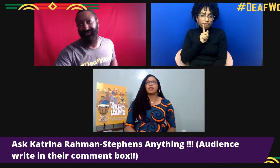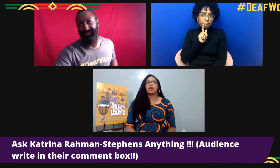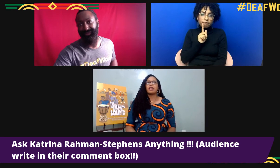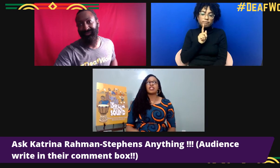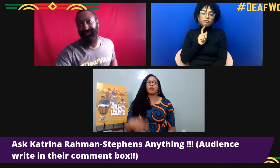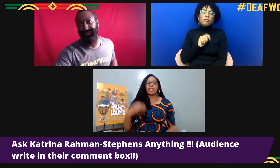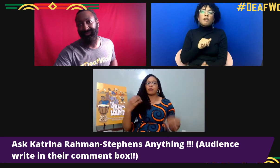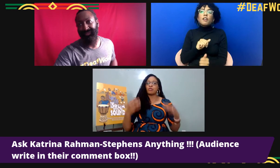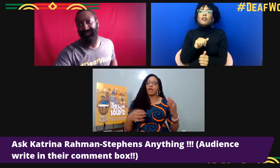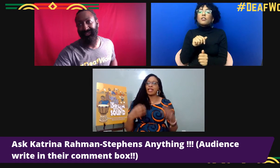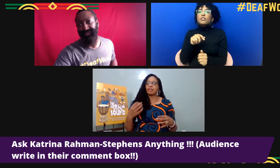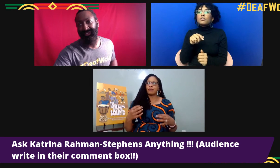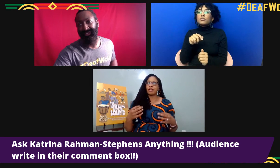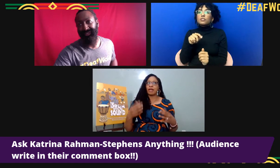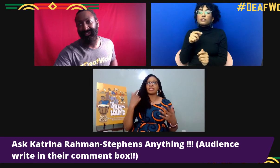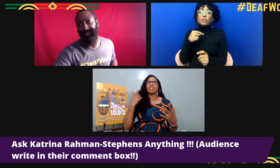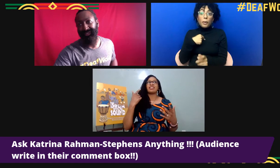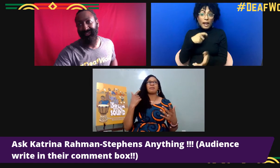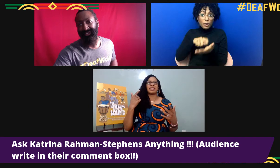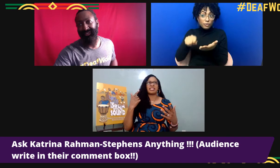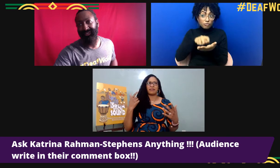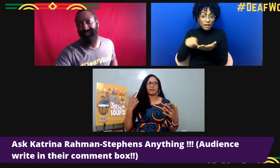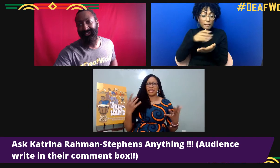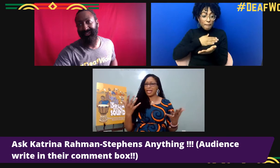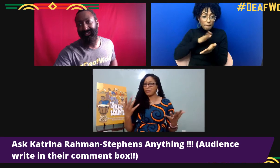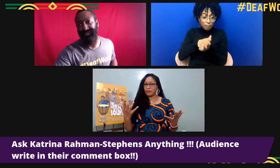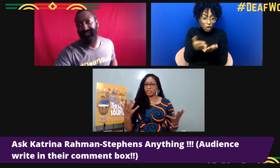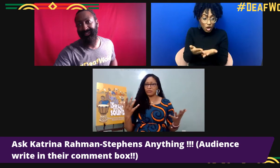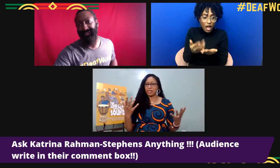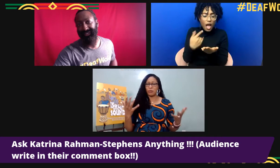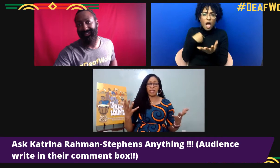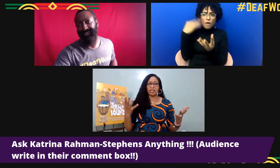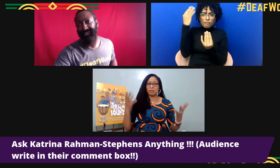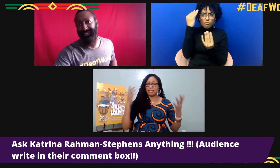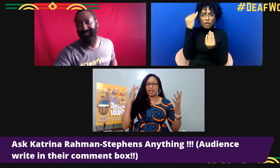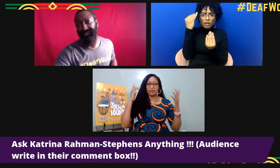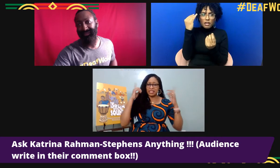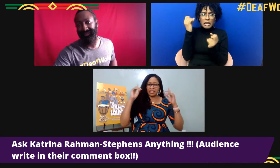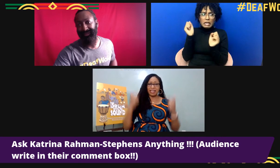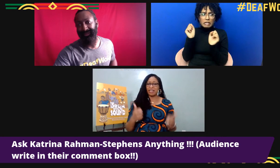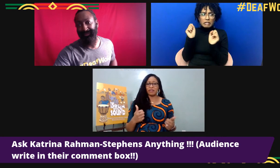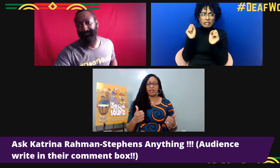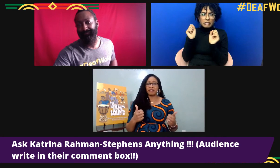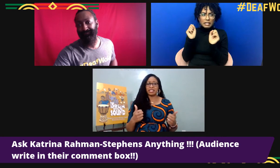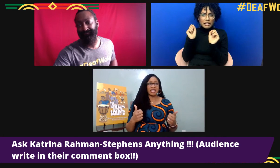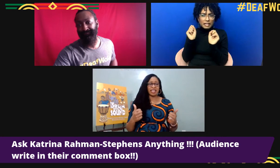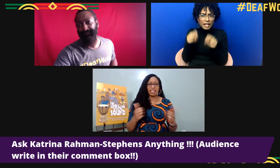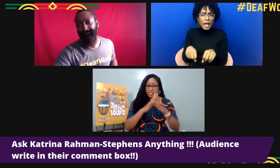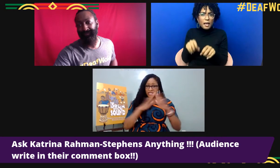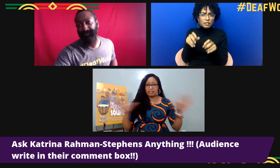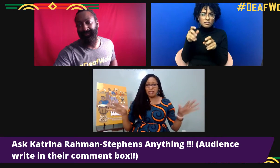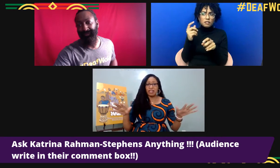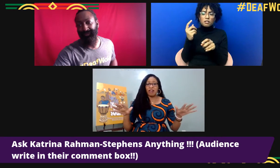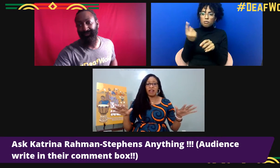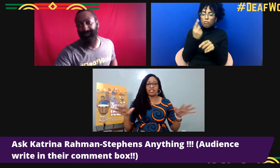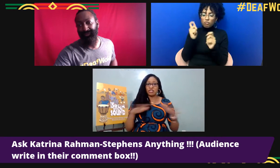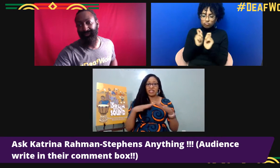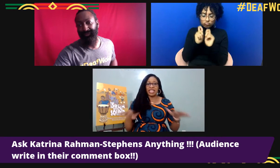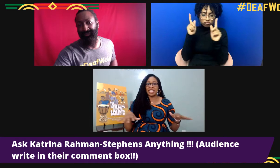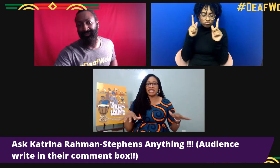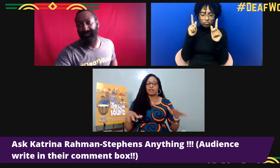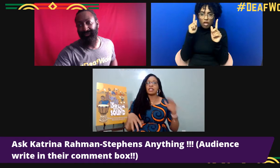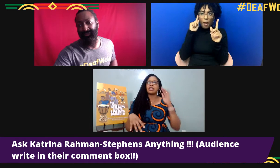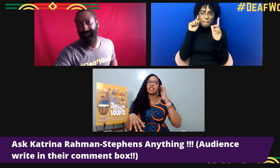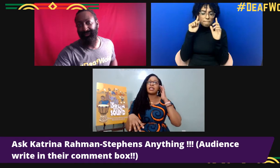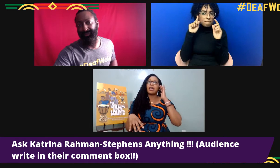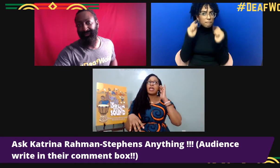that. So when I was writing the book, I was thinking to myself, can a person really wake up and all of a sudden their hearing loss is just gone? They